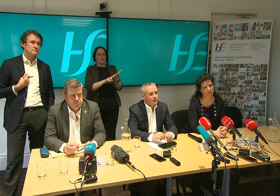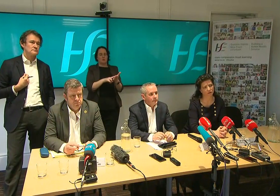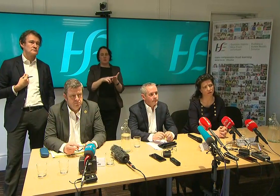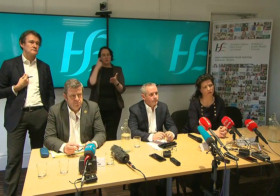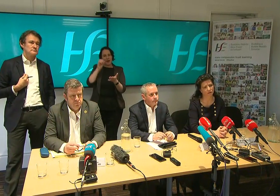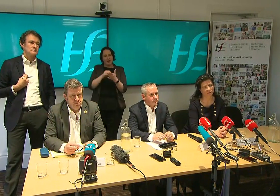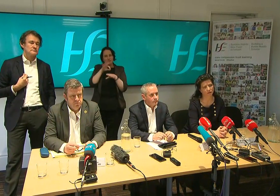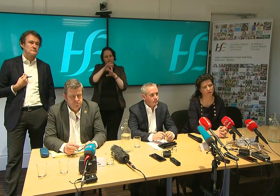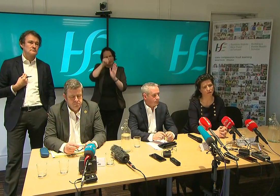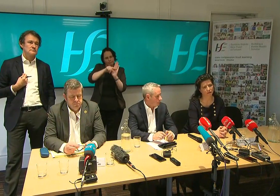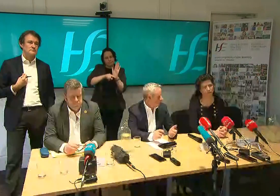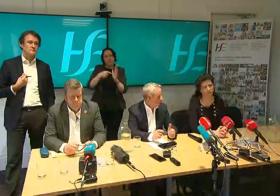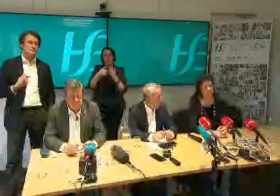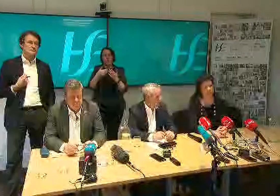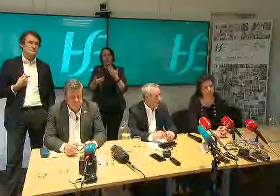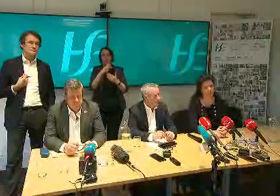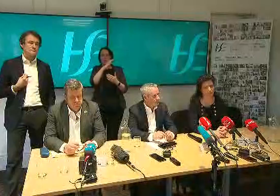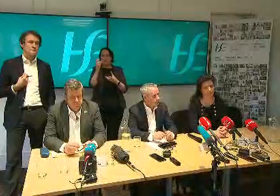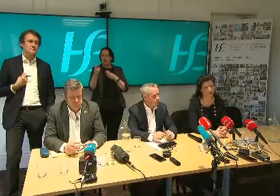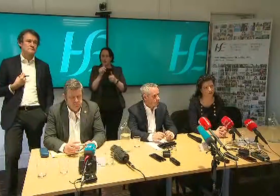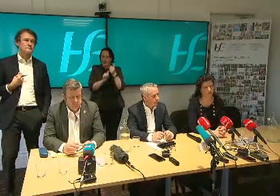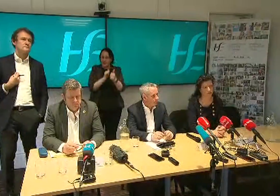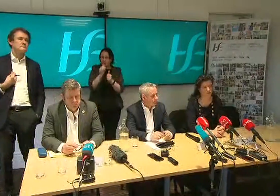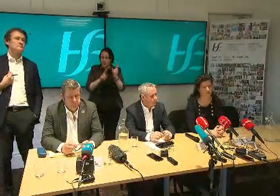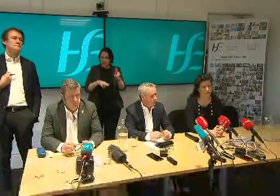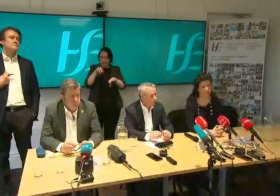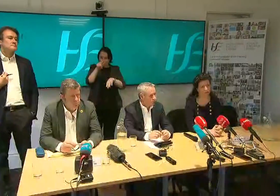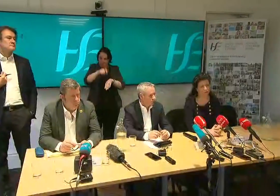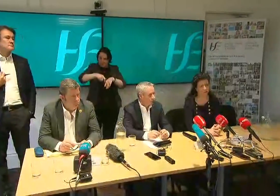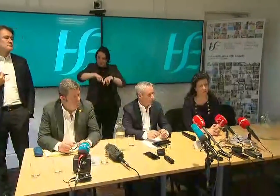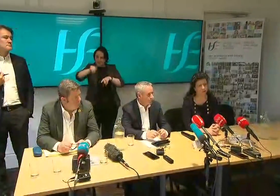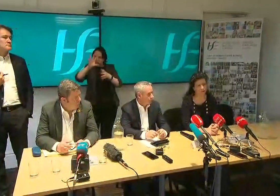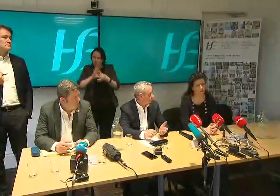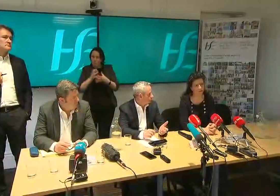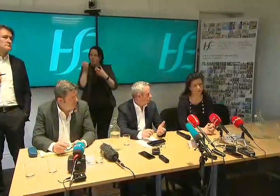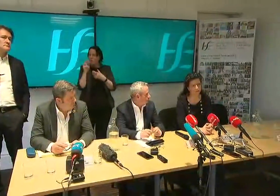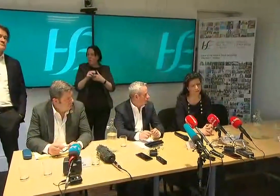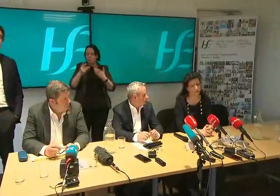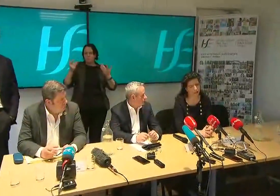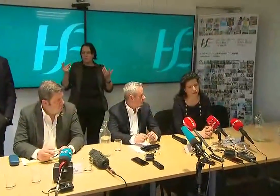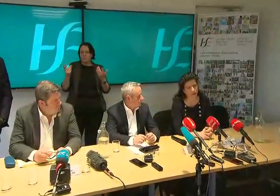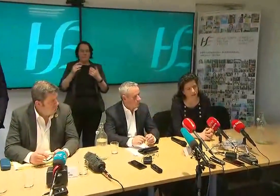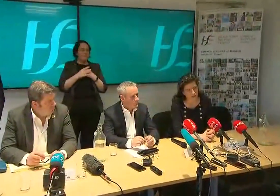guidance on how companies should act in those situations? Would you prefer everyone to be sent home, or is it even so?